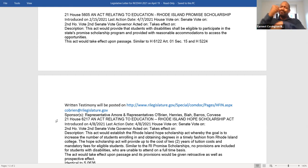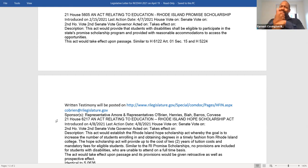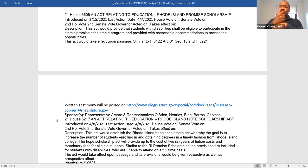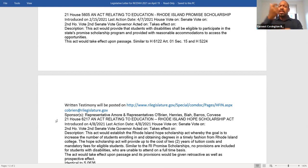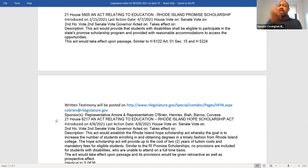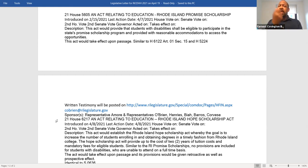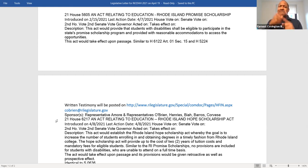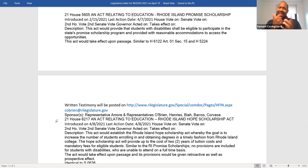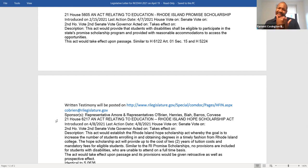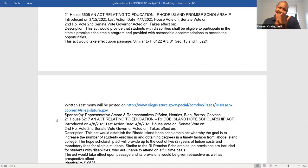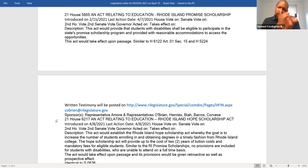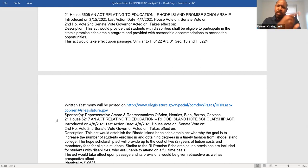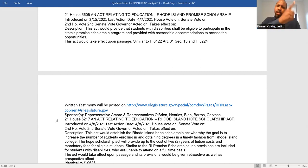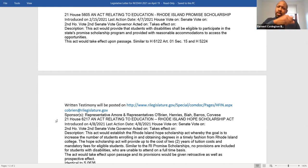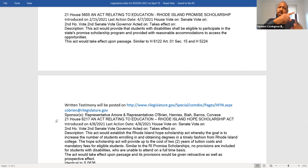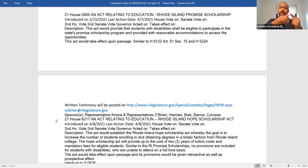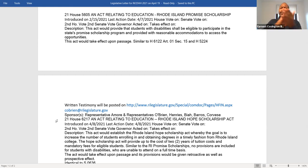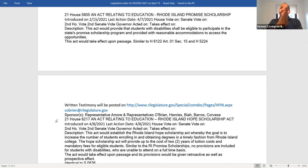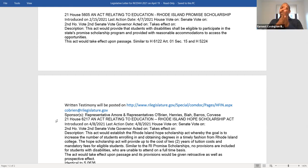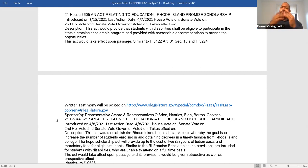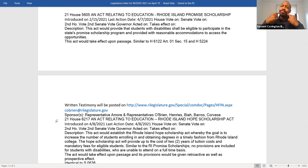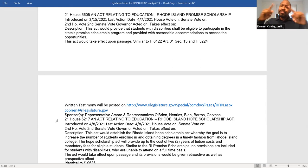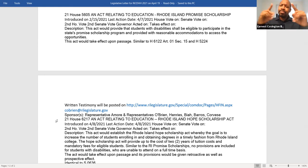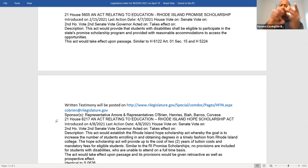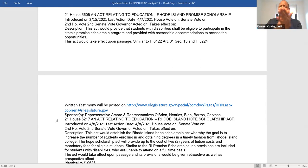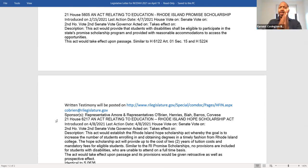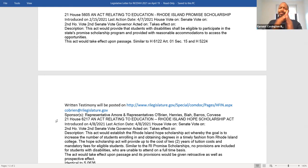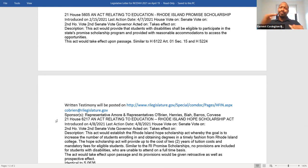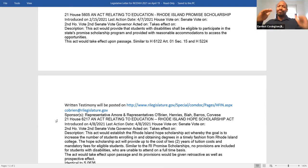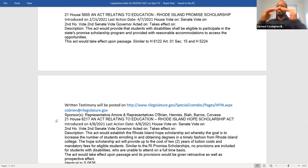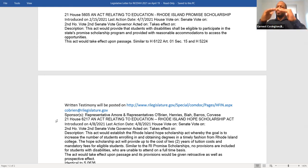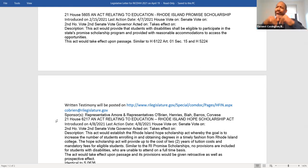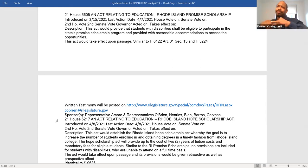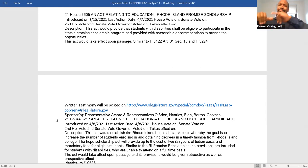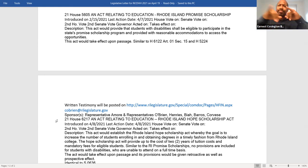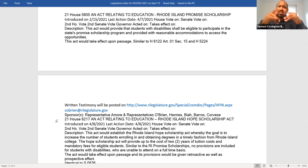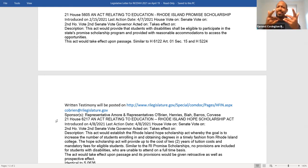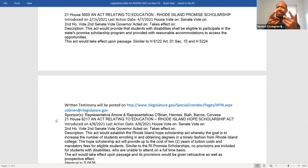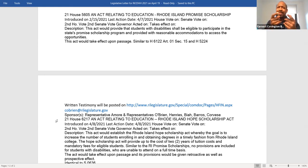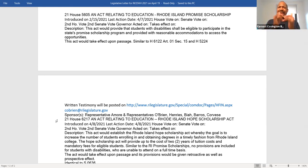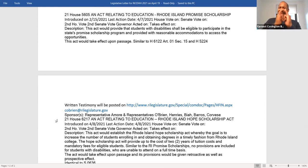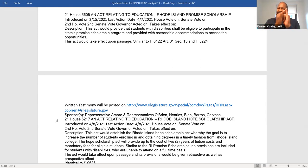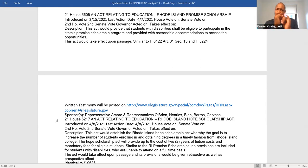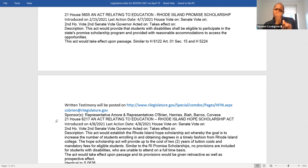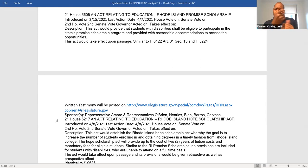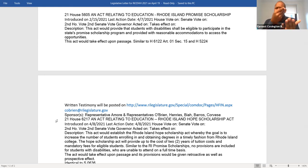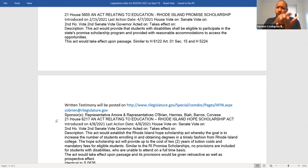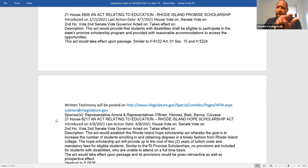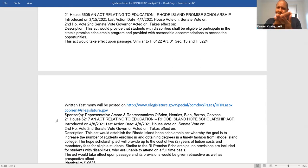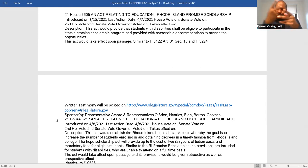Island legislature wants to establish a scholarship that would particularly help them be successful in a more equitable